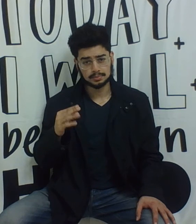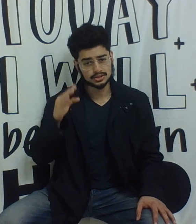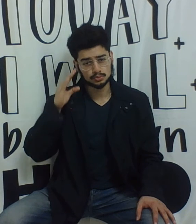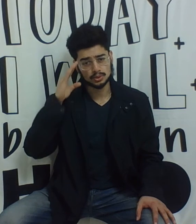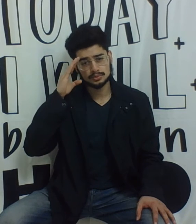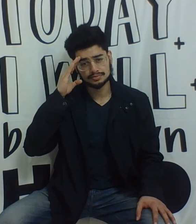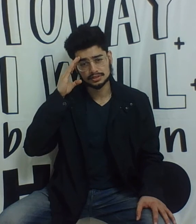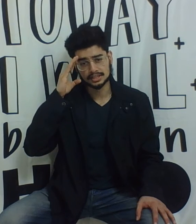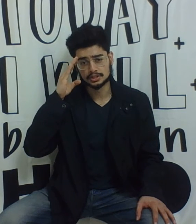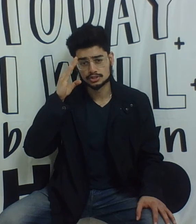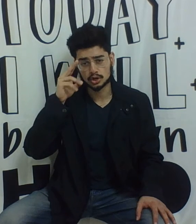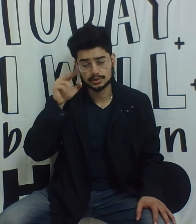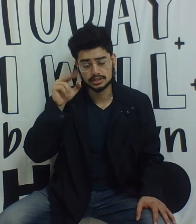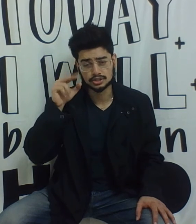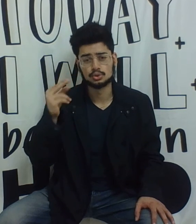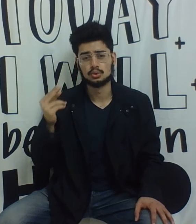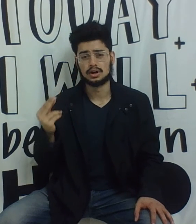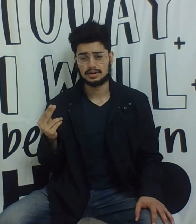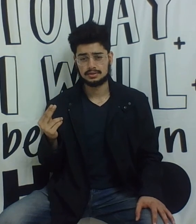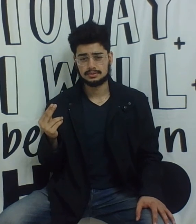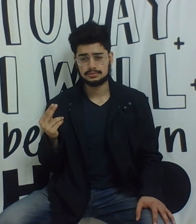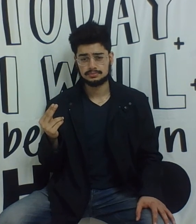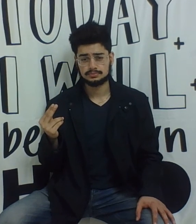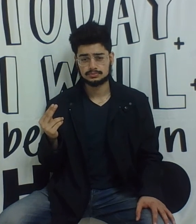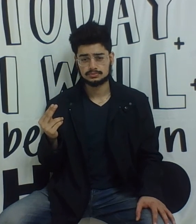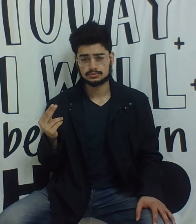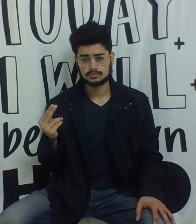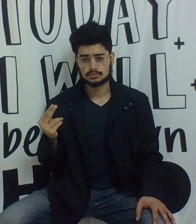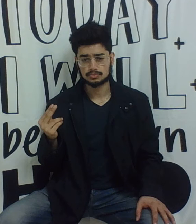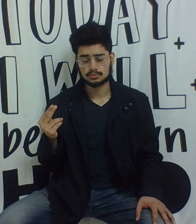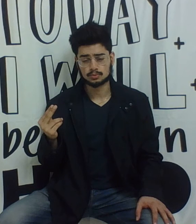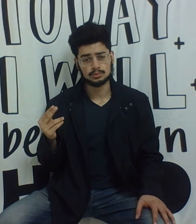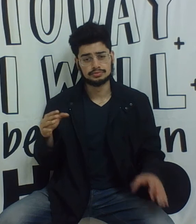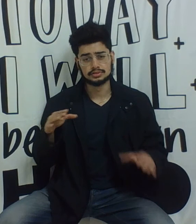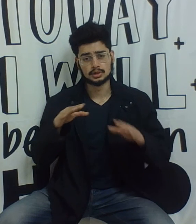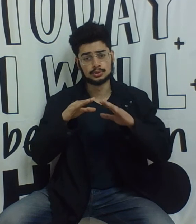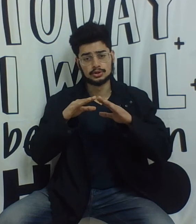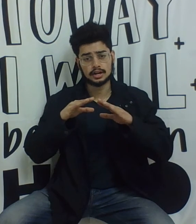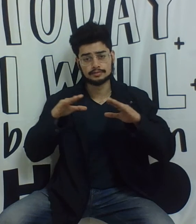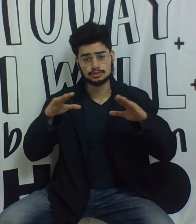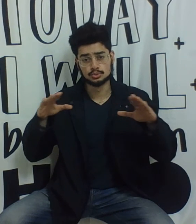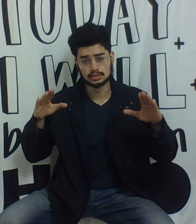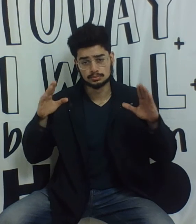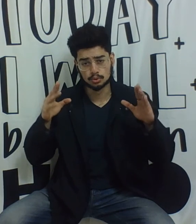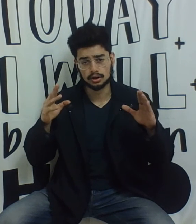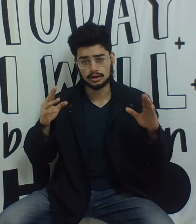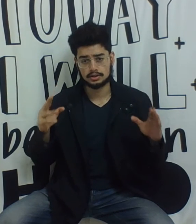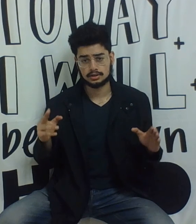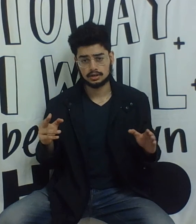because when we feel that there's already a cure, we will feel like we do not have to do anymore.